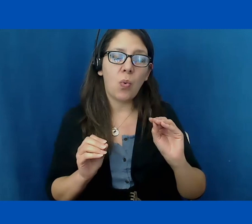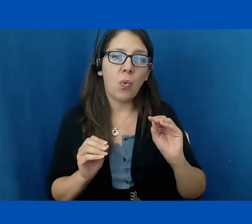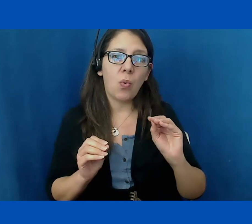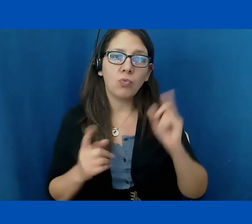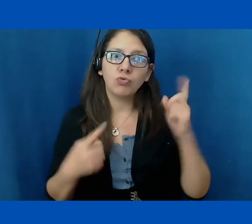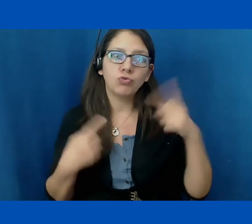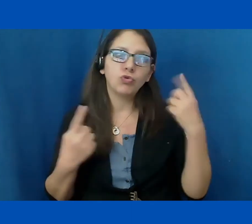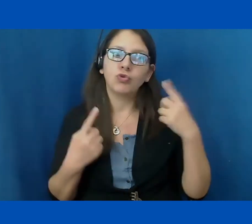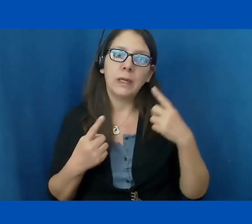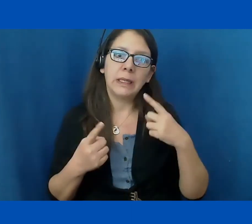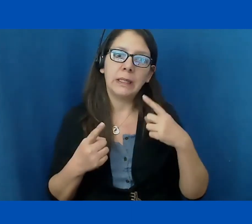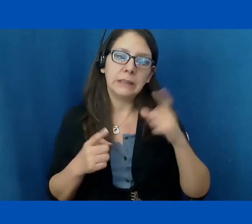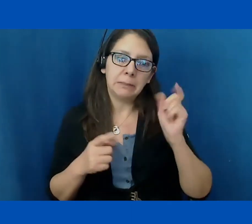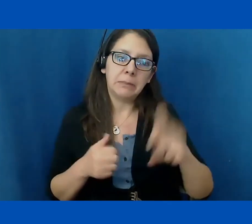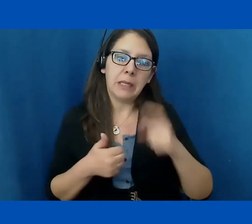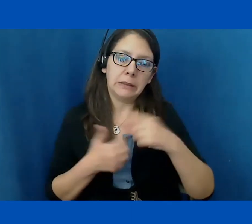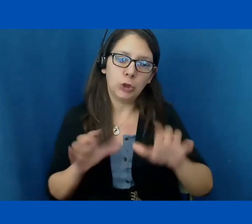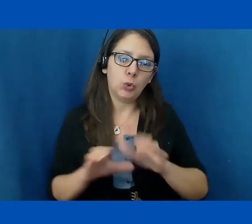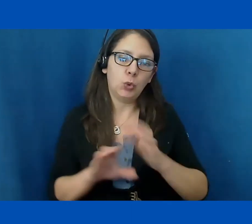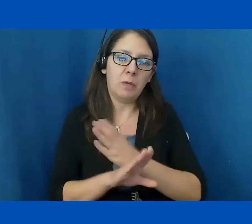to order like at a restaurant and stuff,